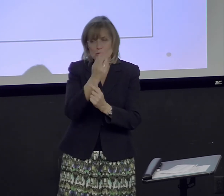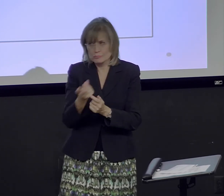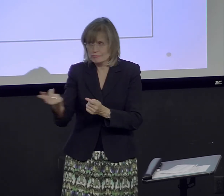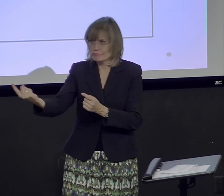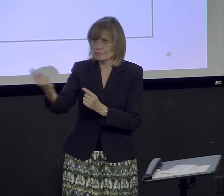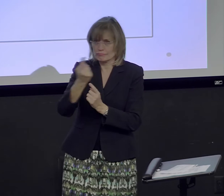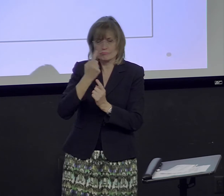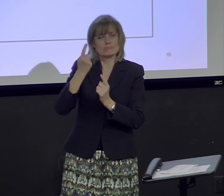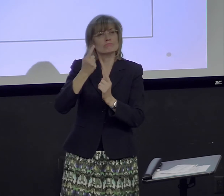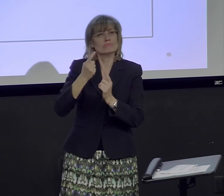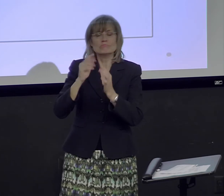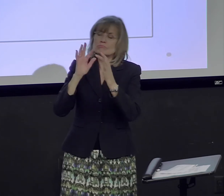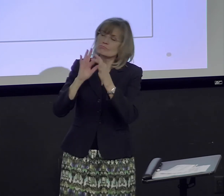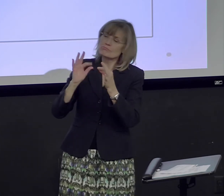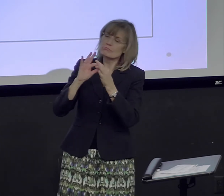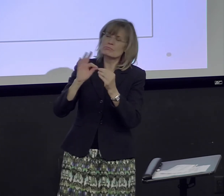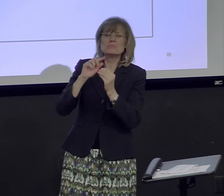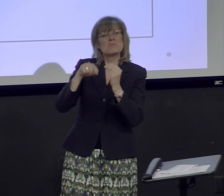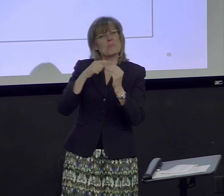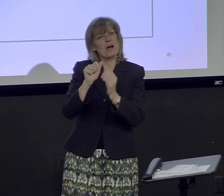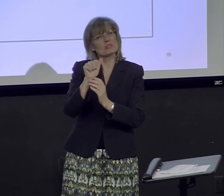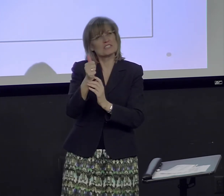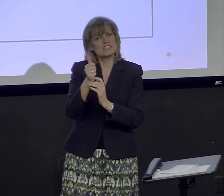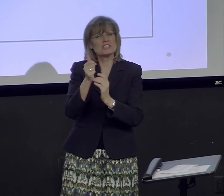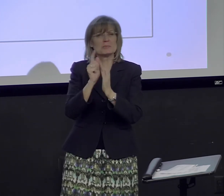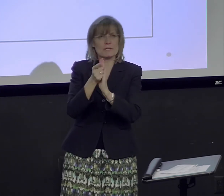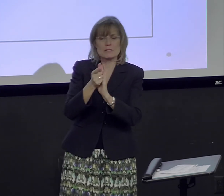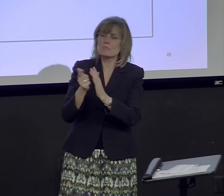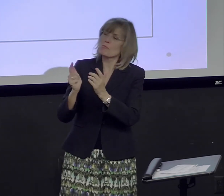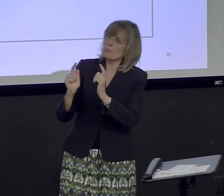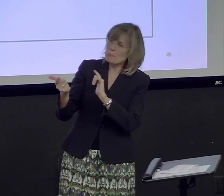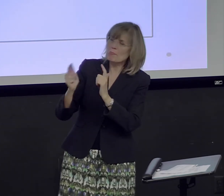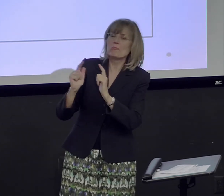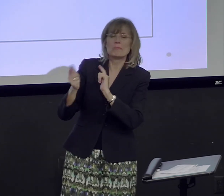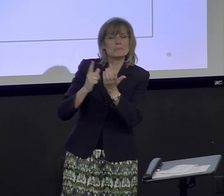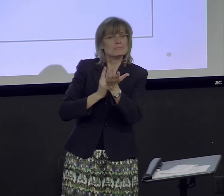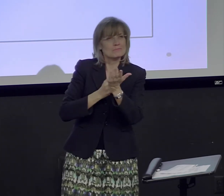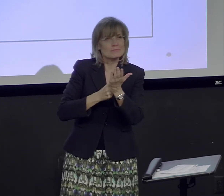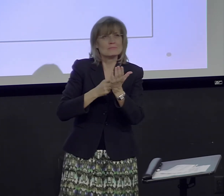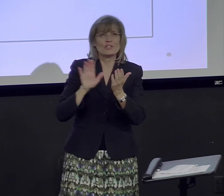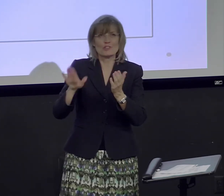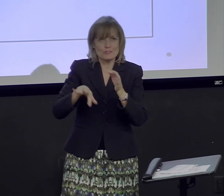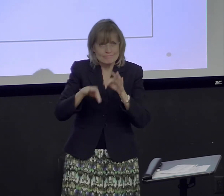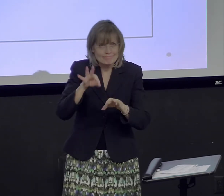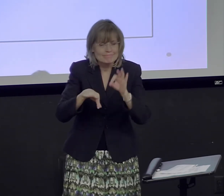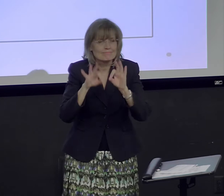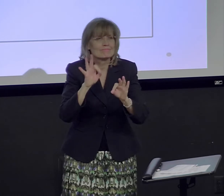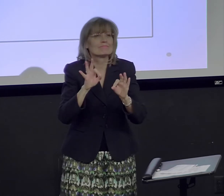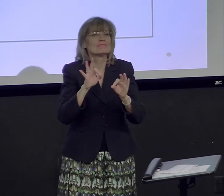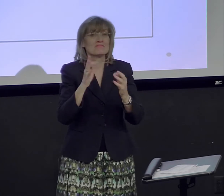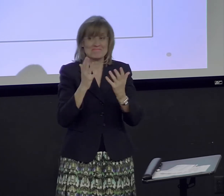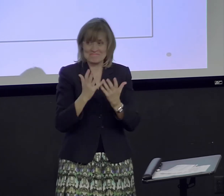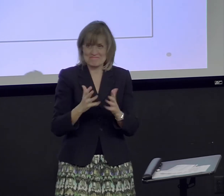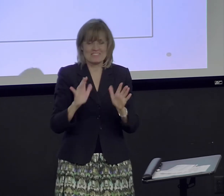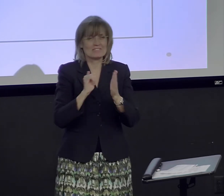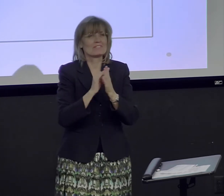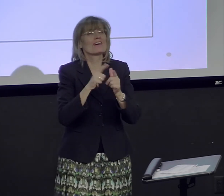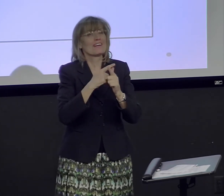is in attendance. Dr. Mather will come up at the conclusion of Lori's presentation and talk to her about some of her findings. He